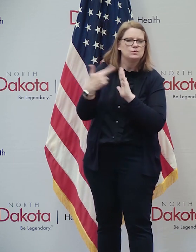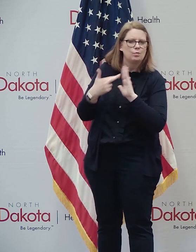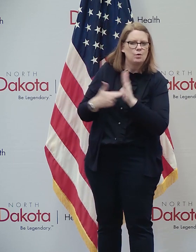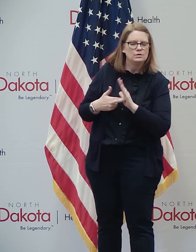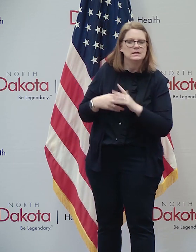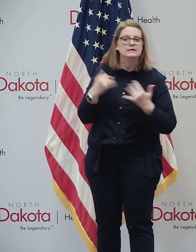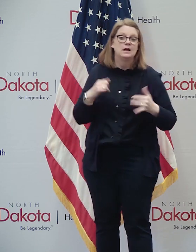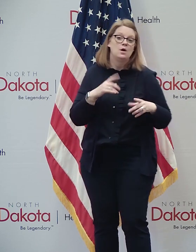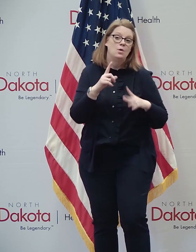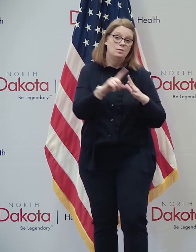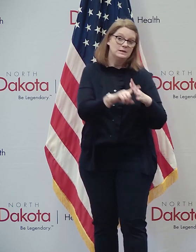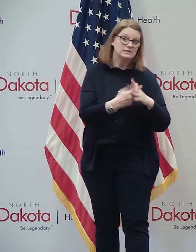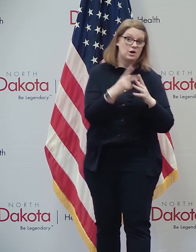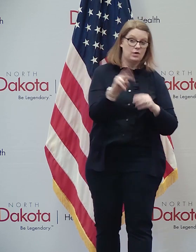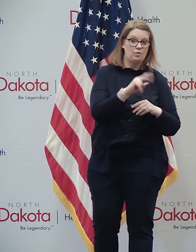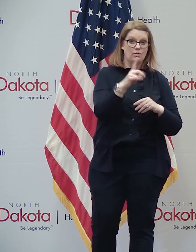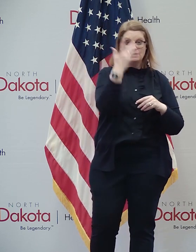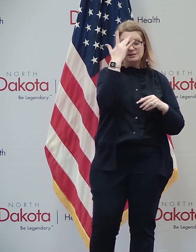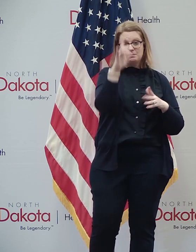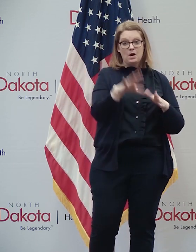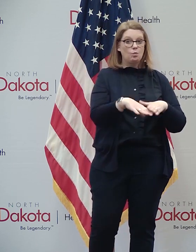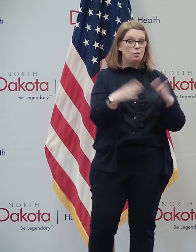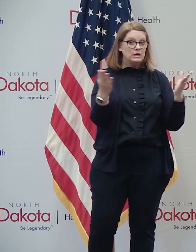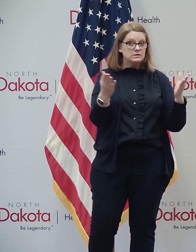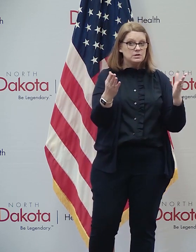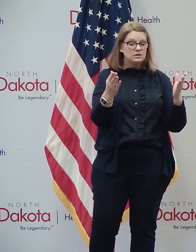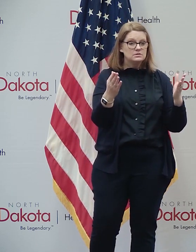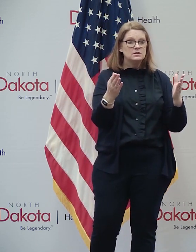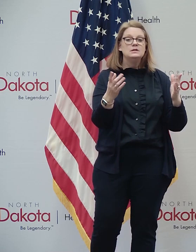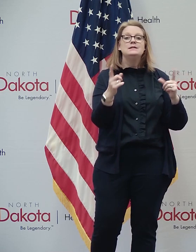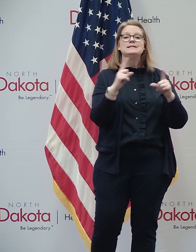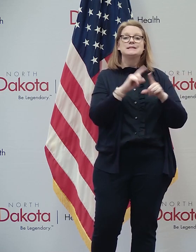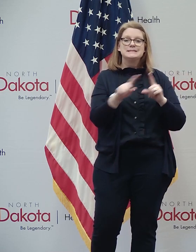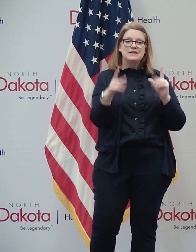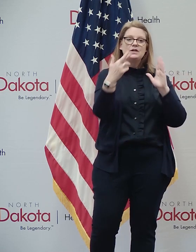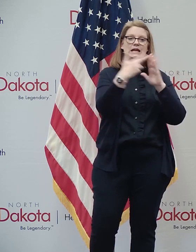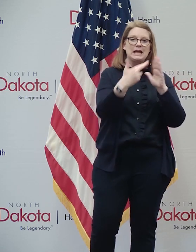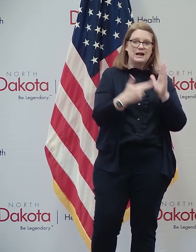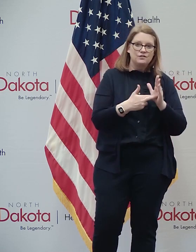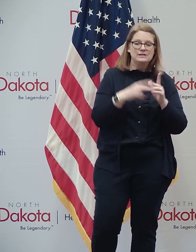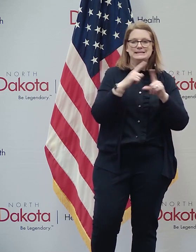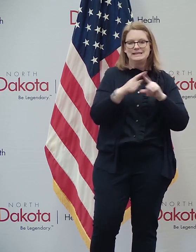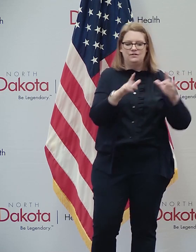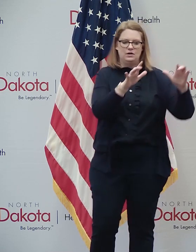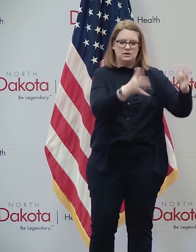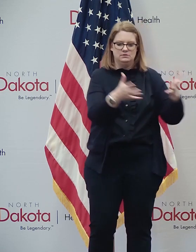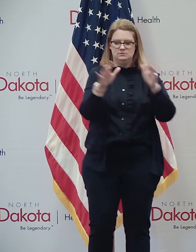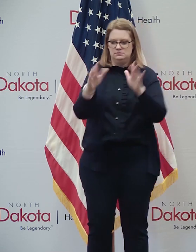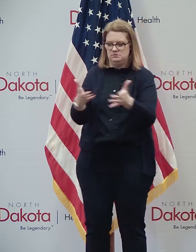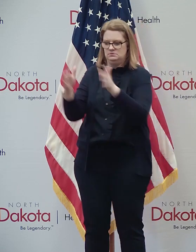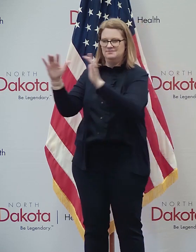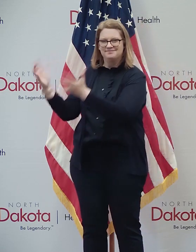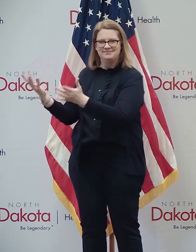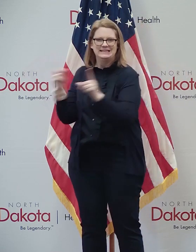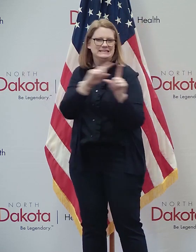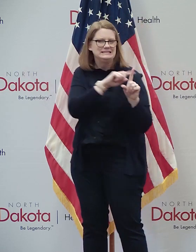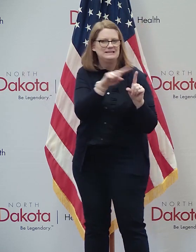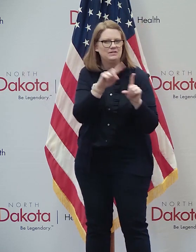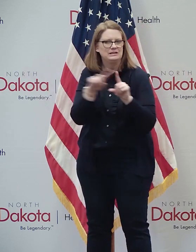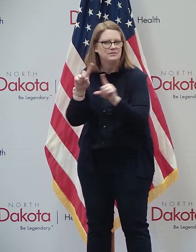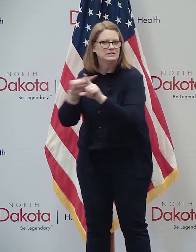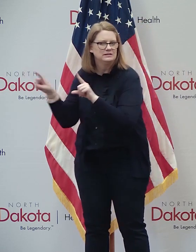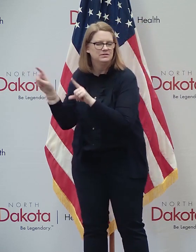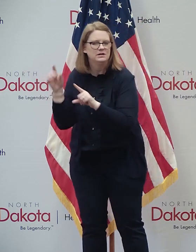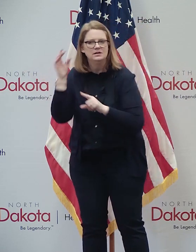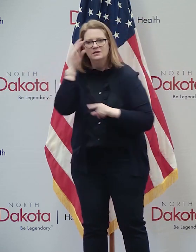never closed, even in parts of the country that had outbreaks. So it really varies by event, but again, we'll still be looking to Friday to provide more guidance. But